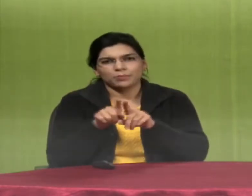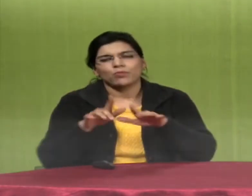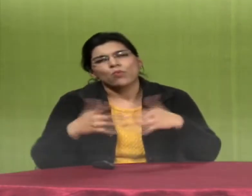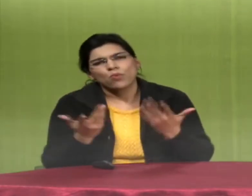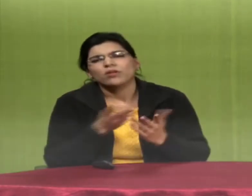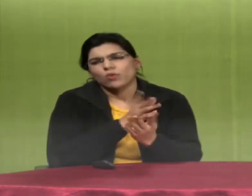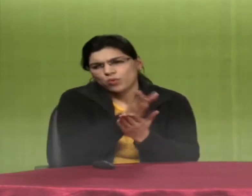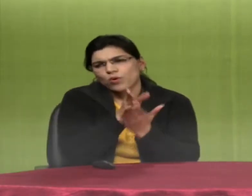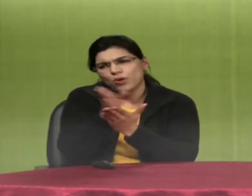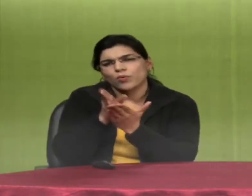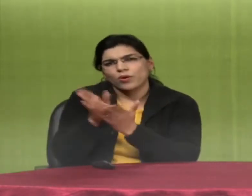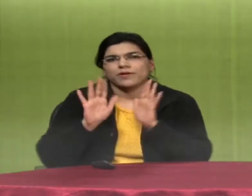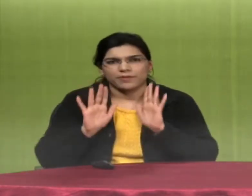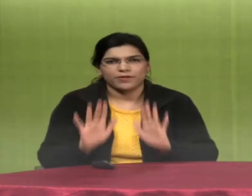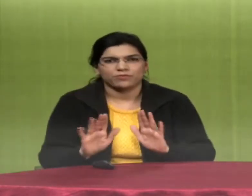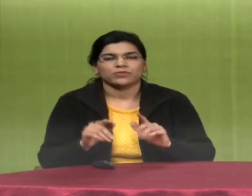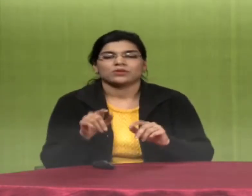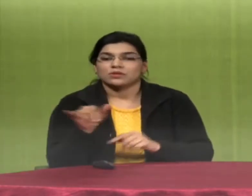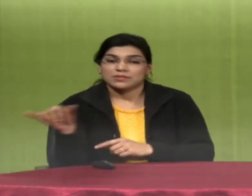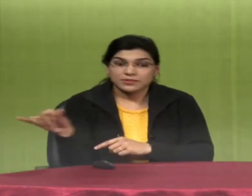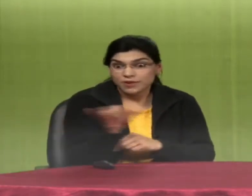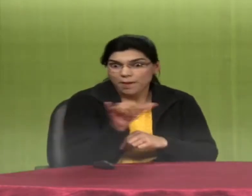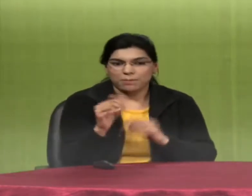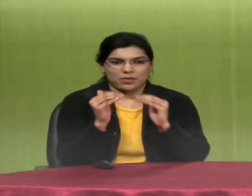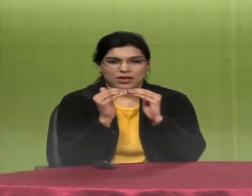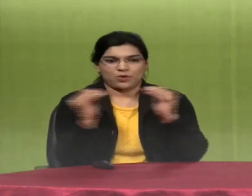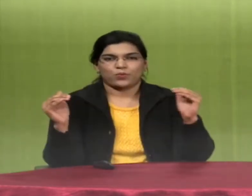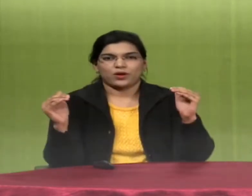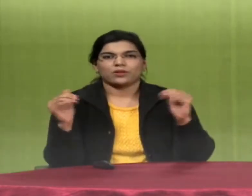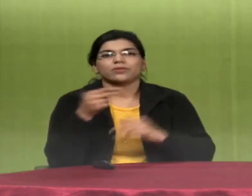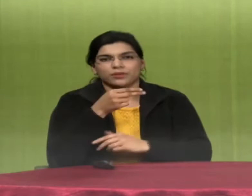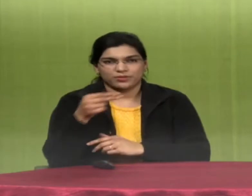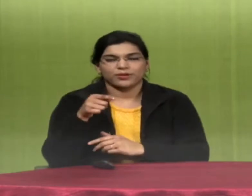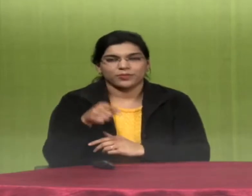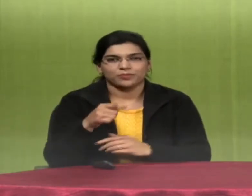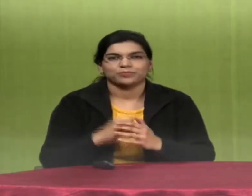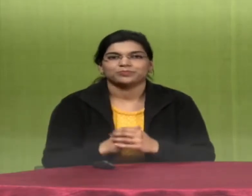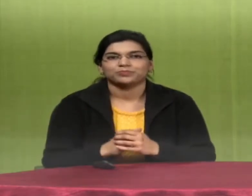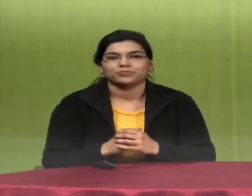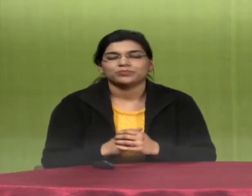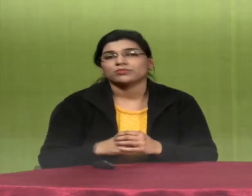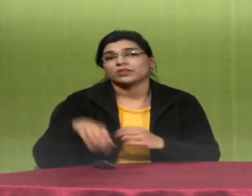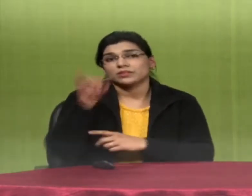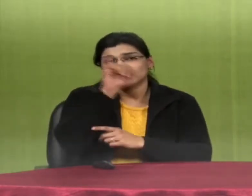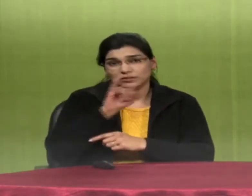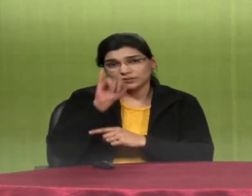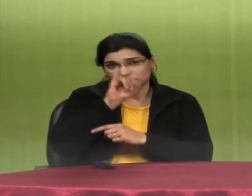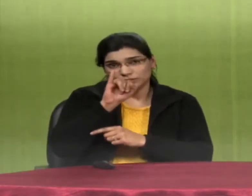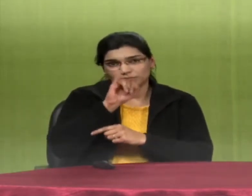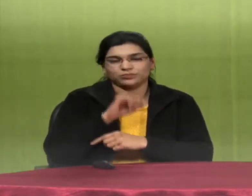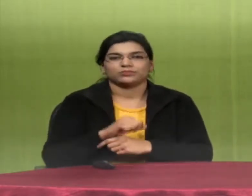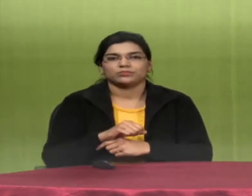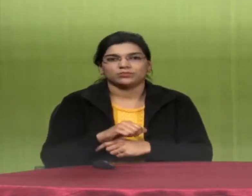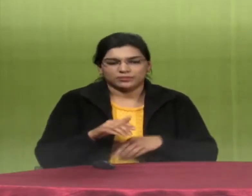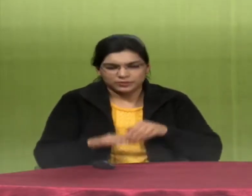For example, when you take vegetables, buy them, you always check if they are equal to the